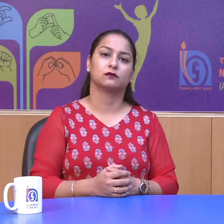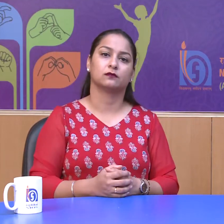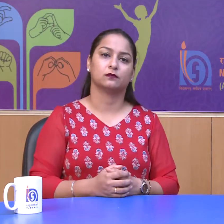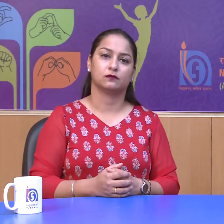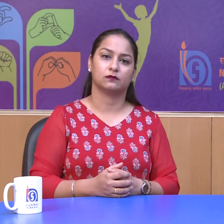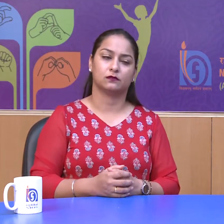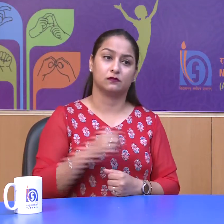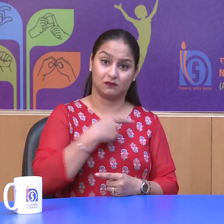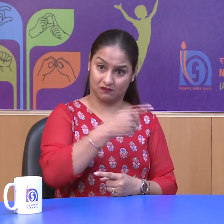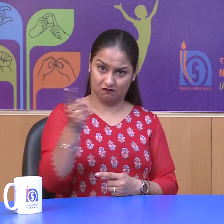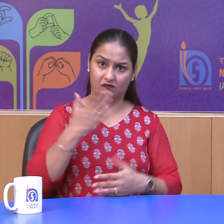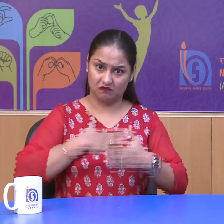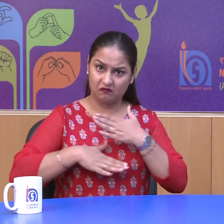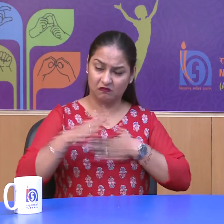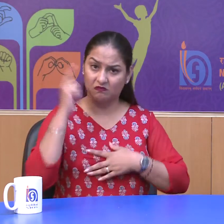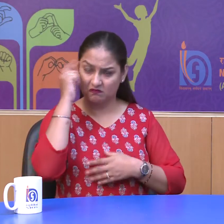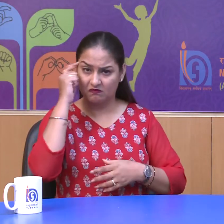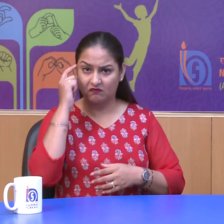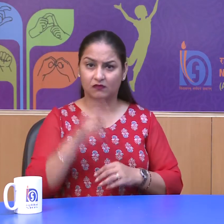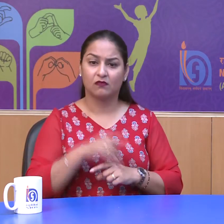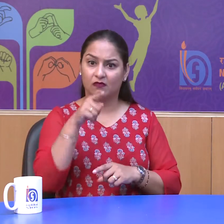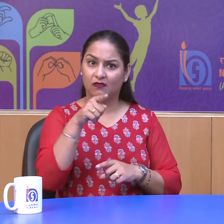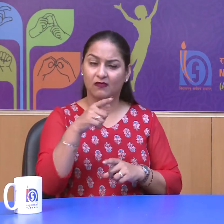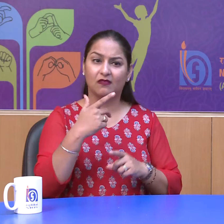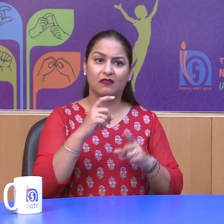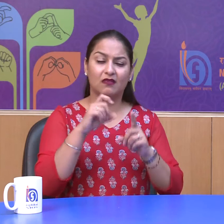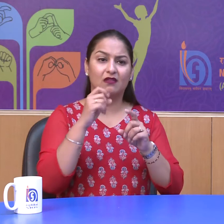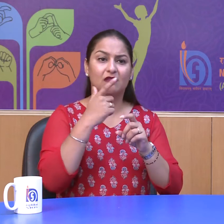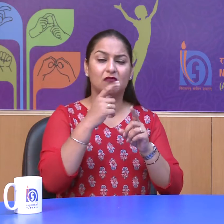Do you realize how a democratic government is formed,